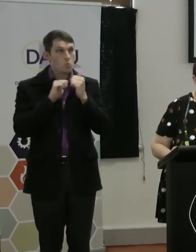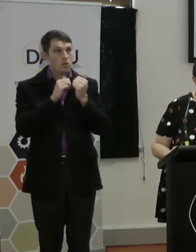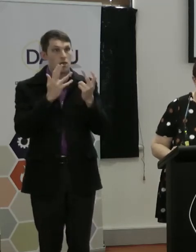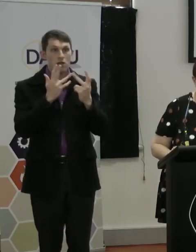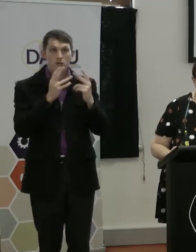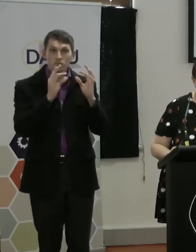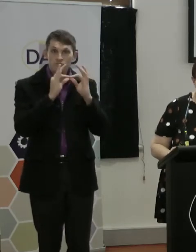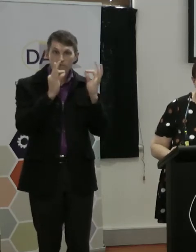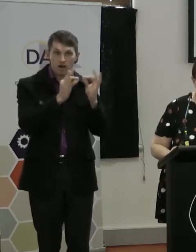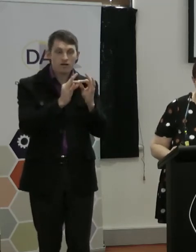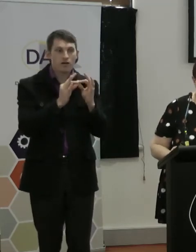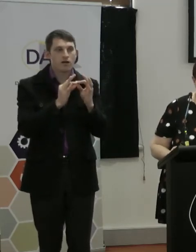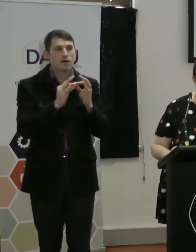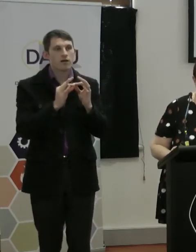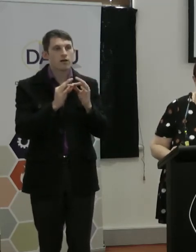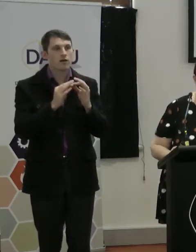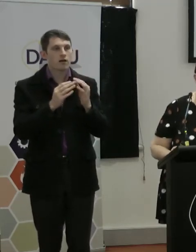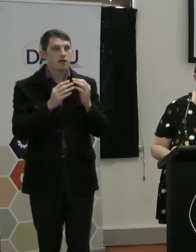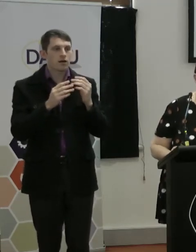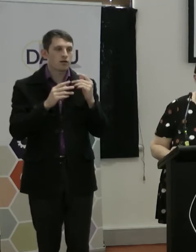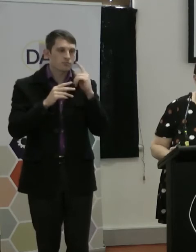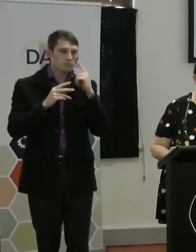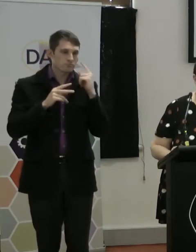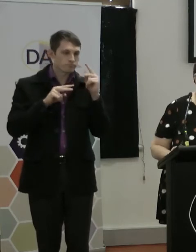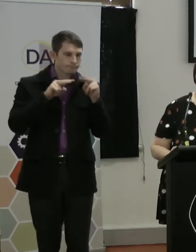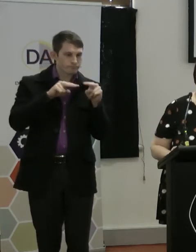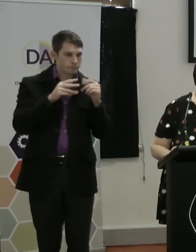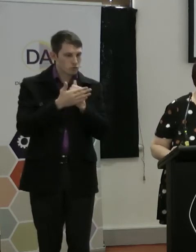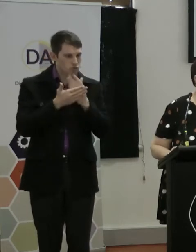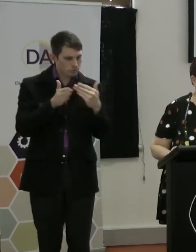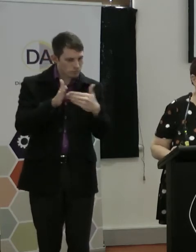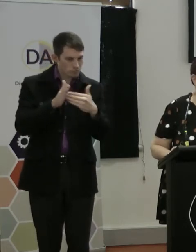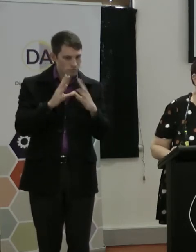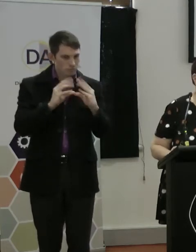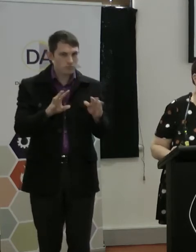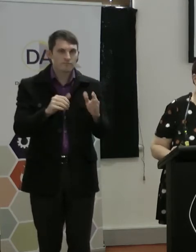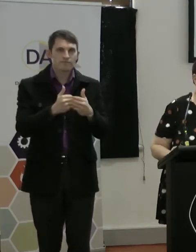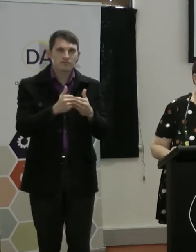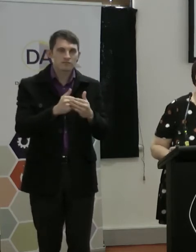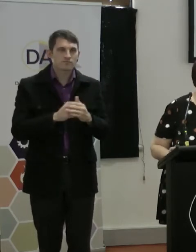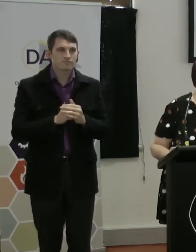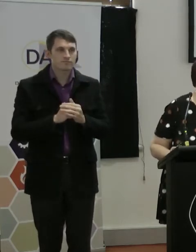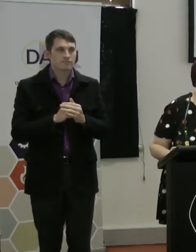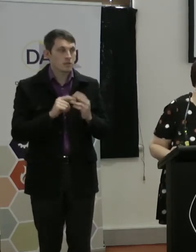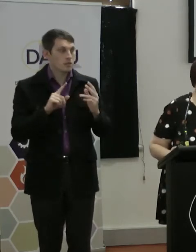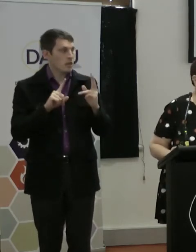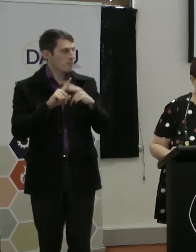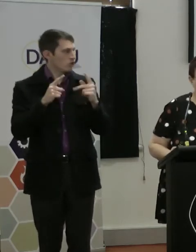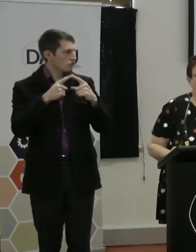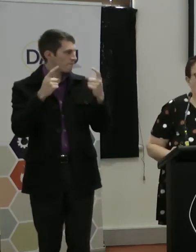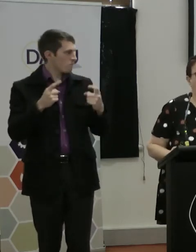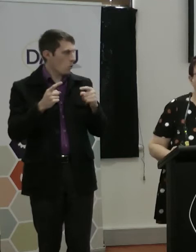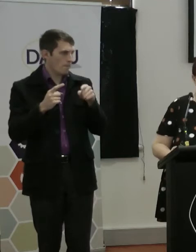that some of those access issues are addressed, and the application form is quite an unwieldy,